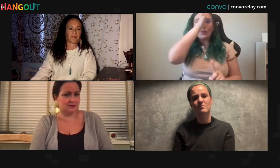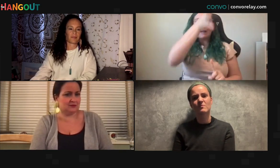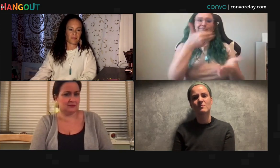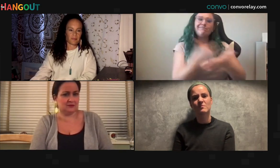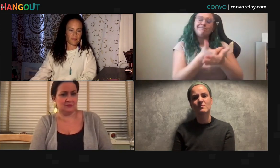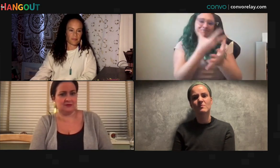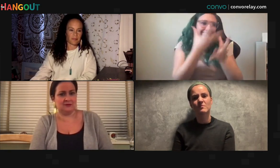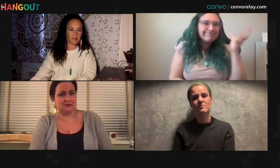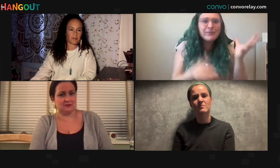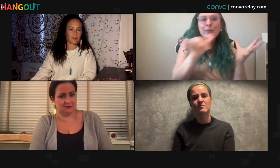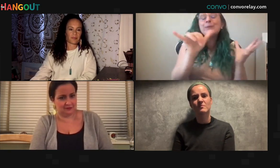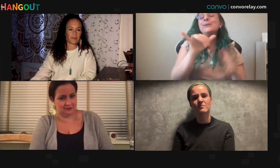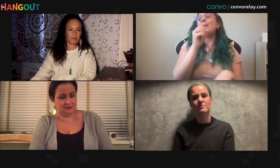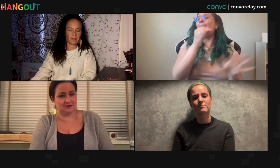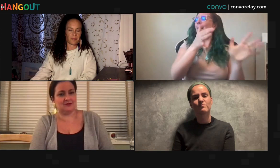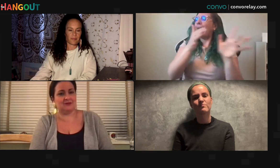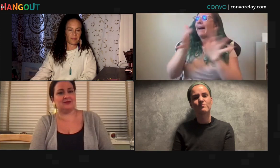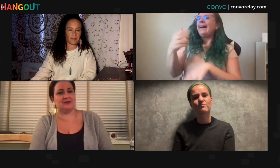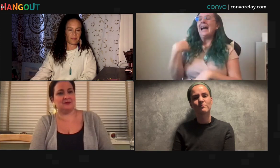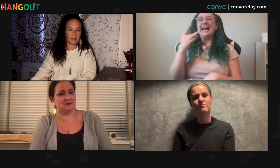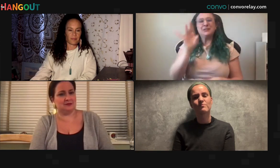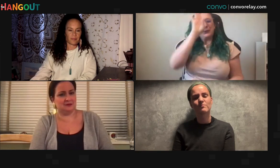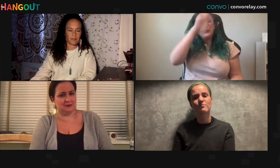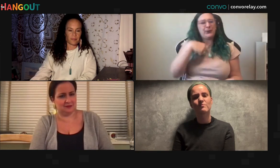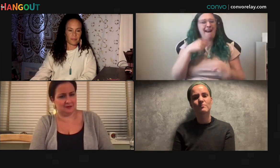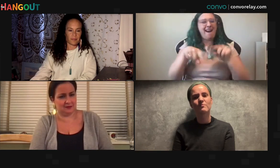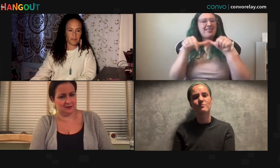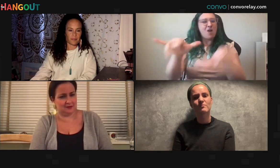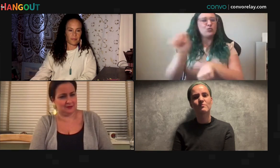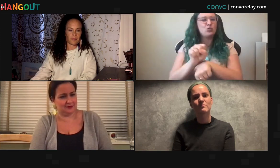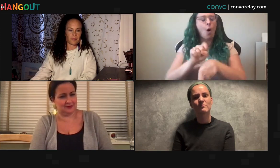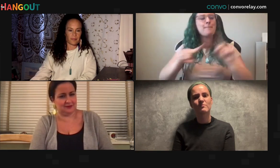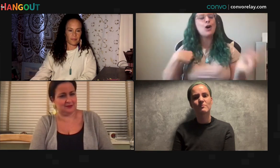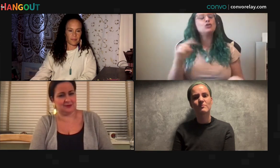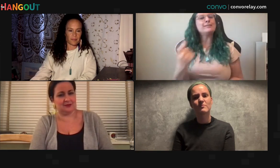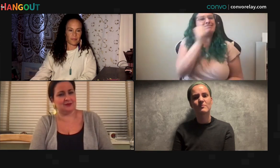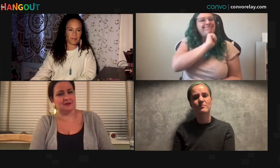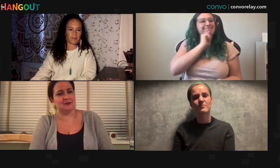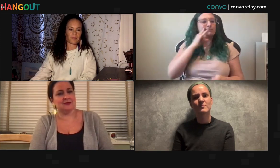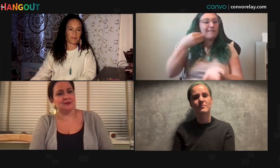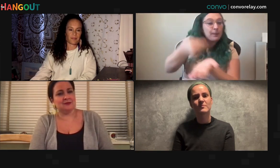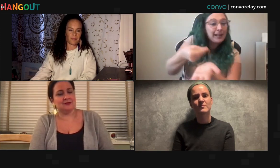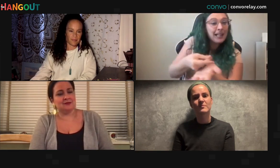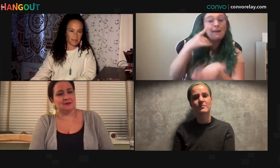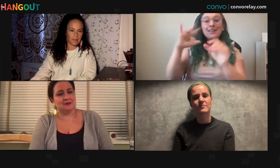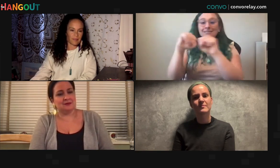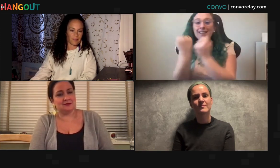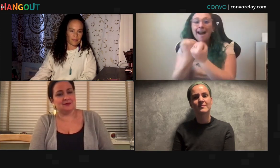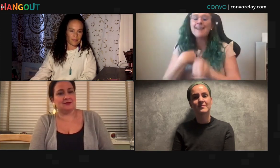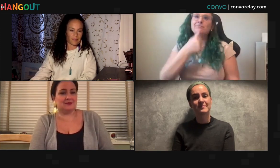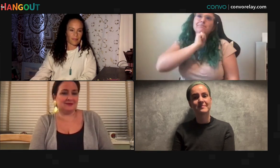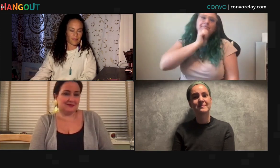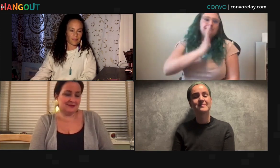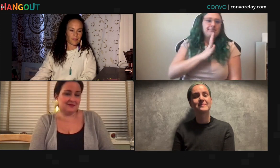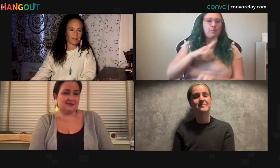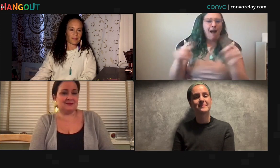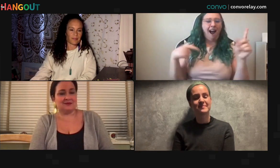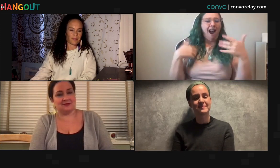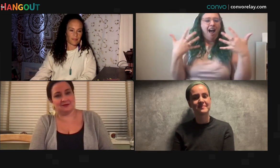that became very overwhelming. And then my grandfather, who I was very close to, passed away. And I knew that I couldn't last this job that I was at, but I was staying there